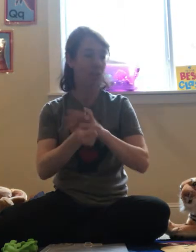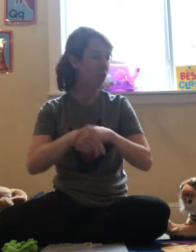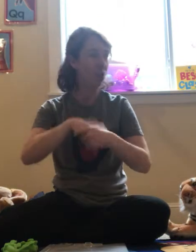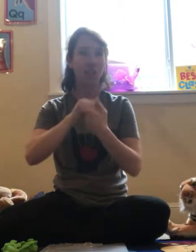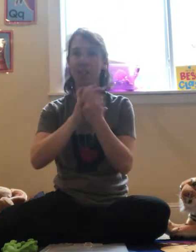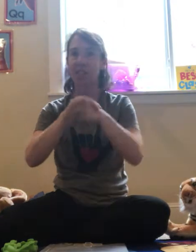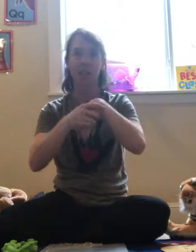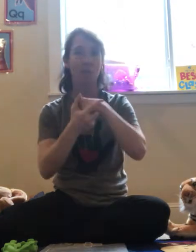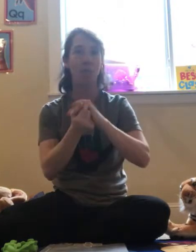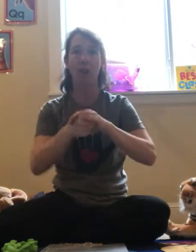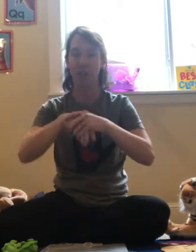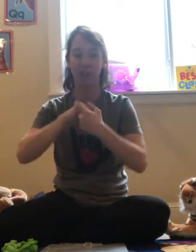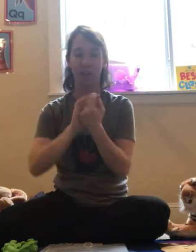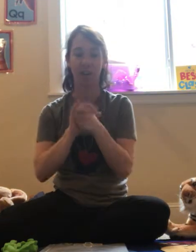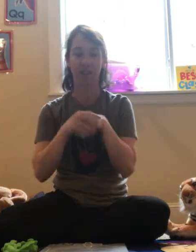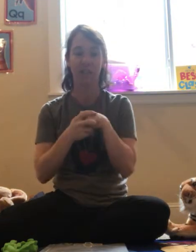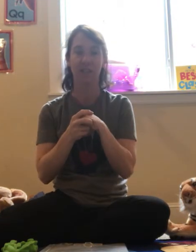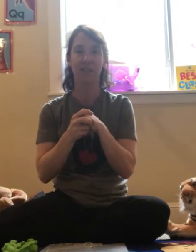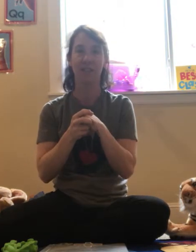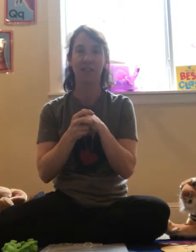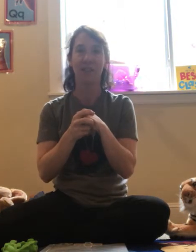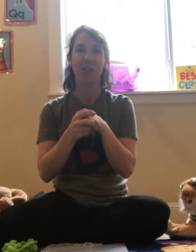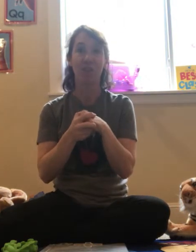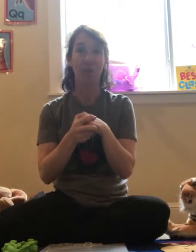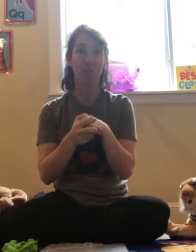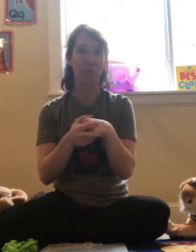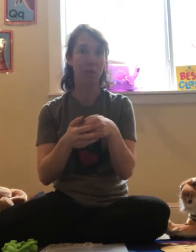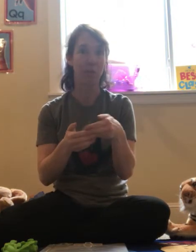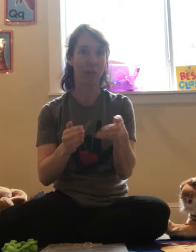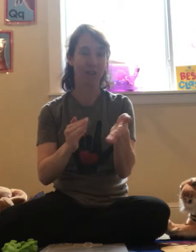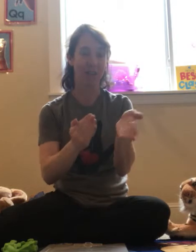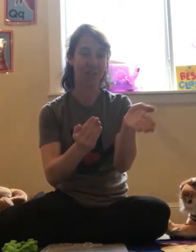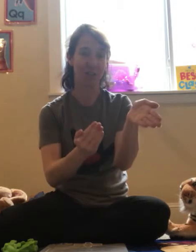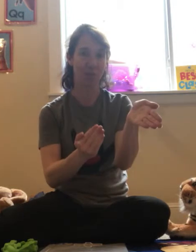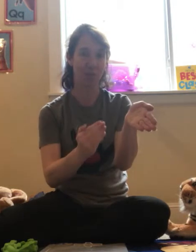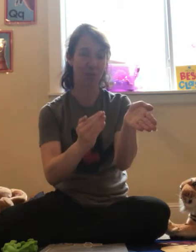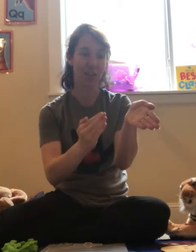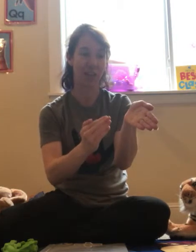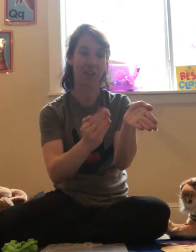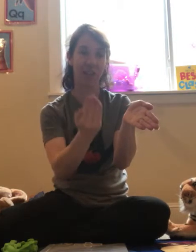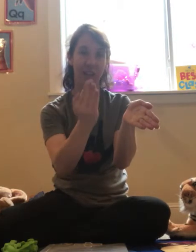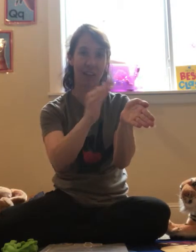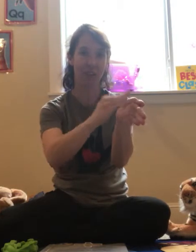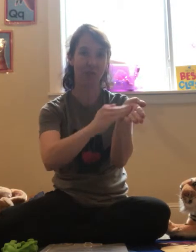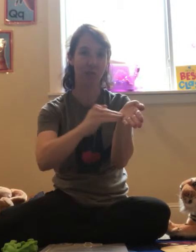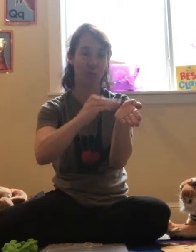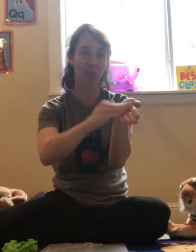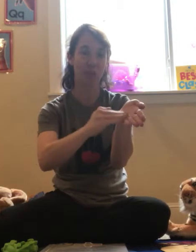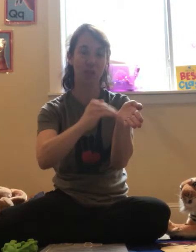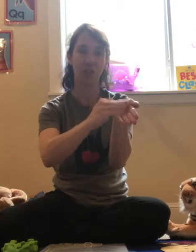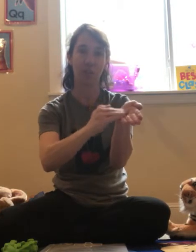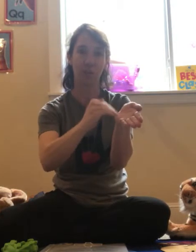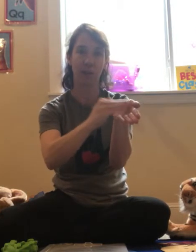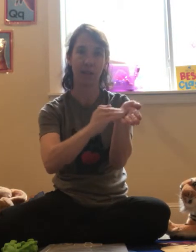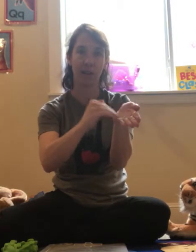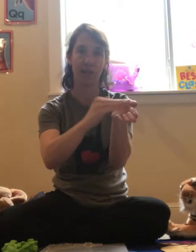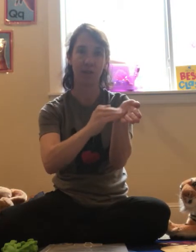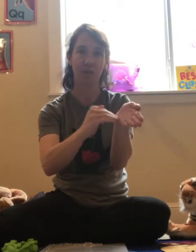looks just like you're washing your hands. Soap, remember you want a lot of soap, so you take your hand and you scoop a bunch of soap out of your